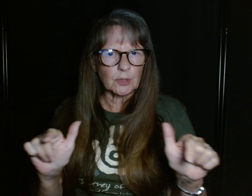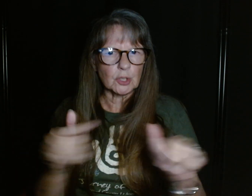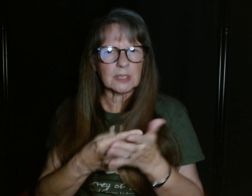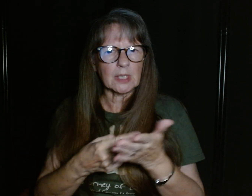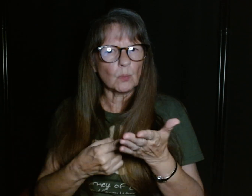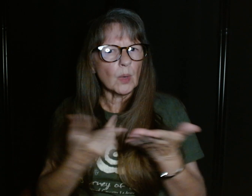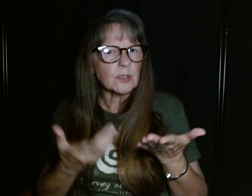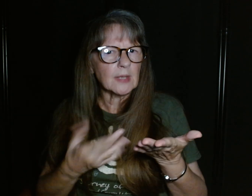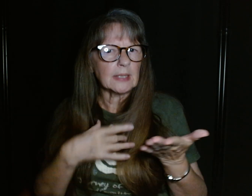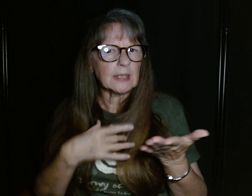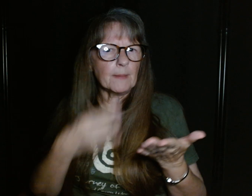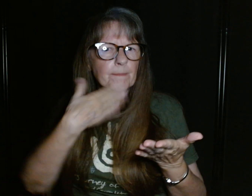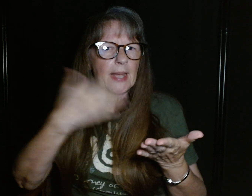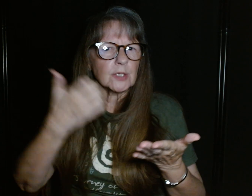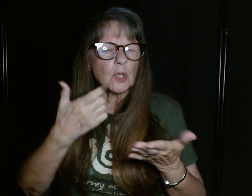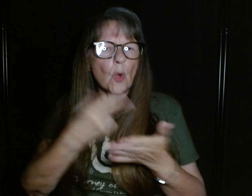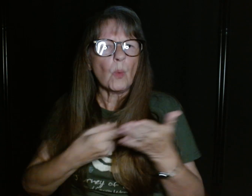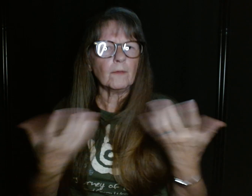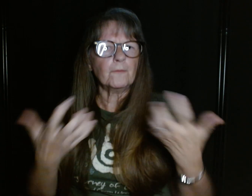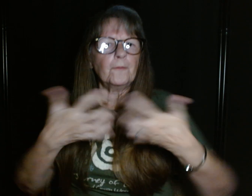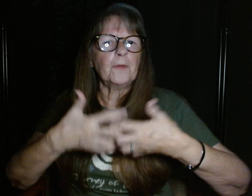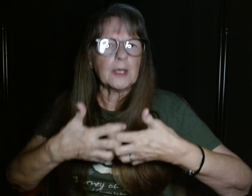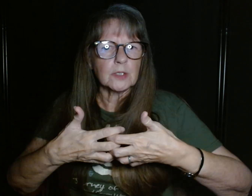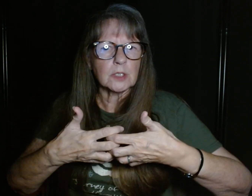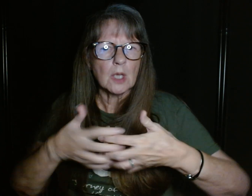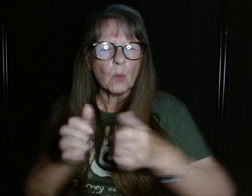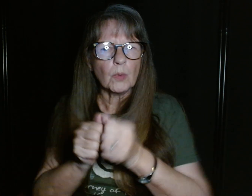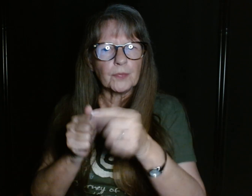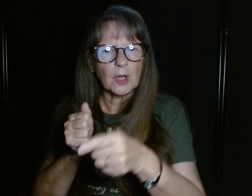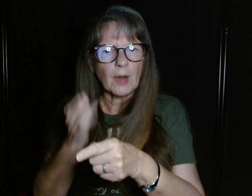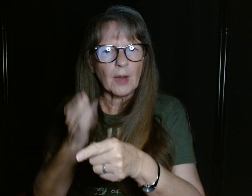and it's like, what do they like best? What fits with their